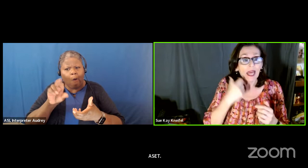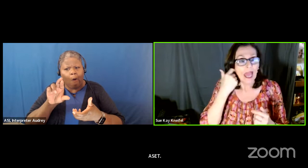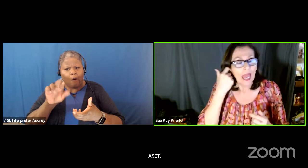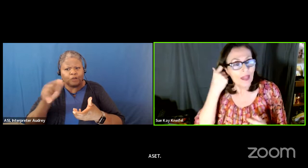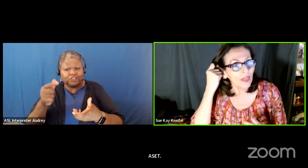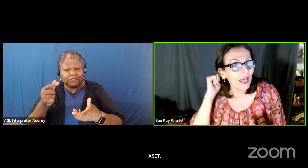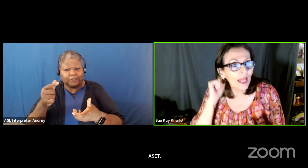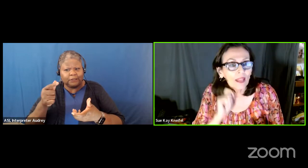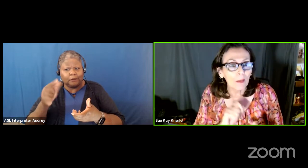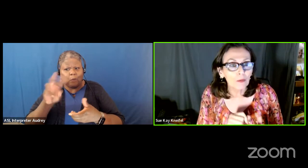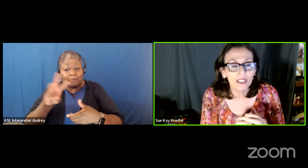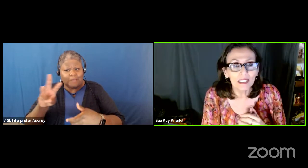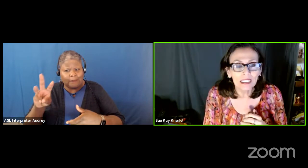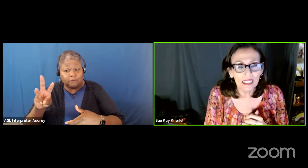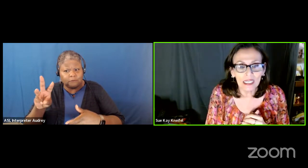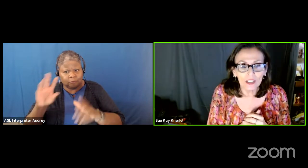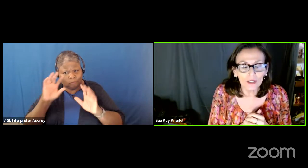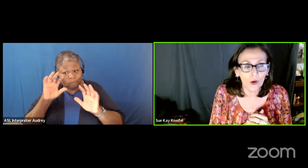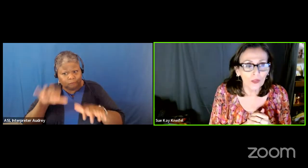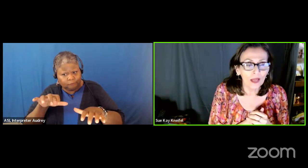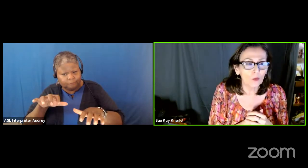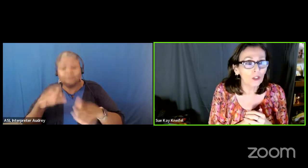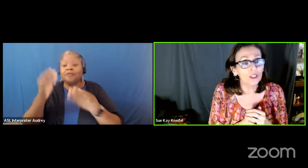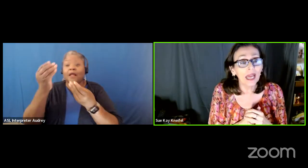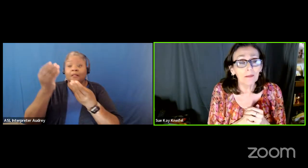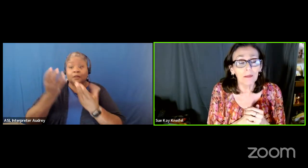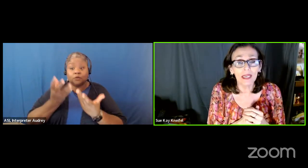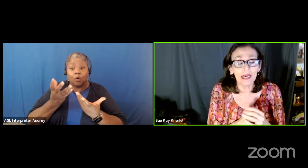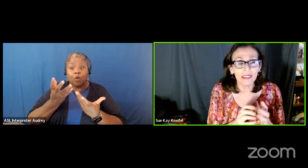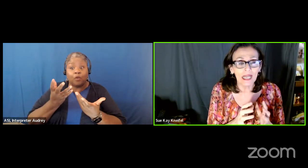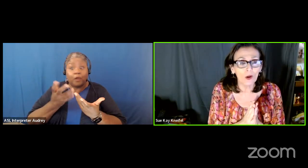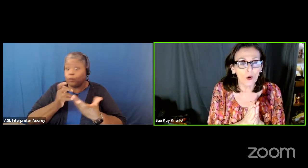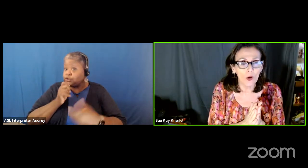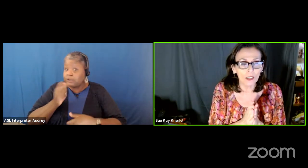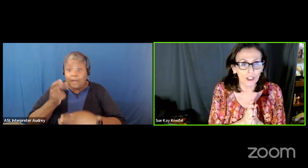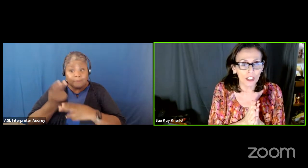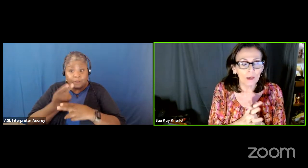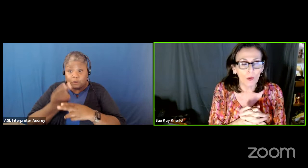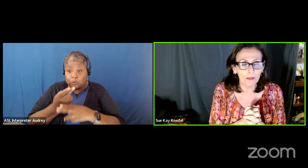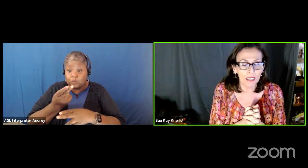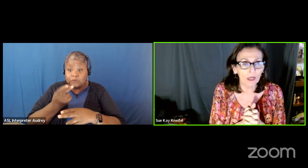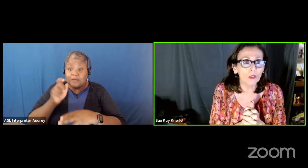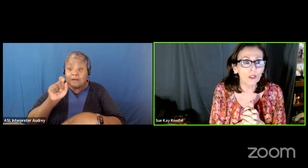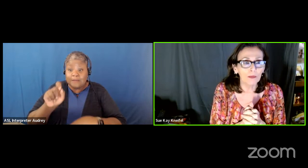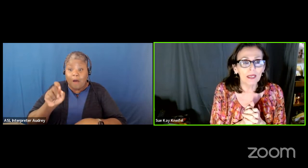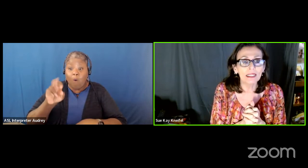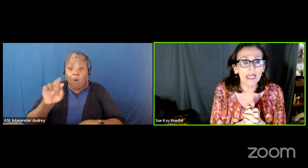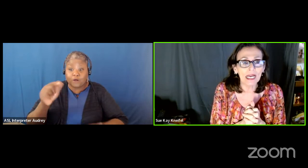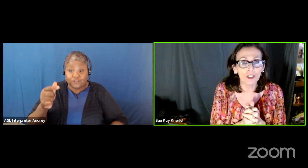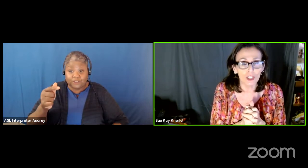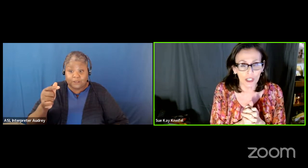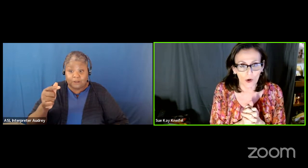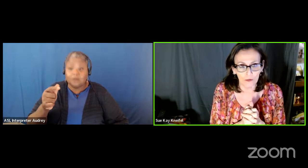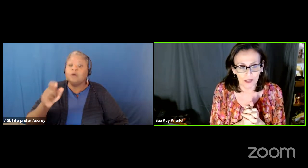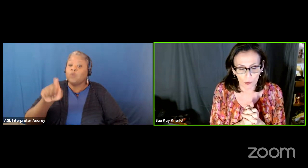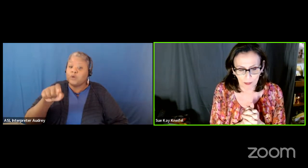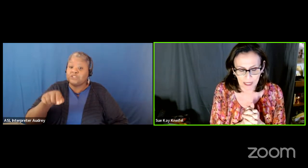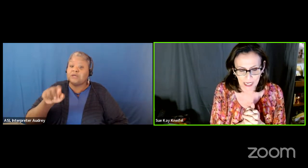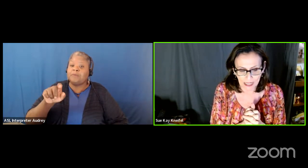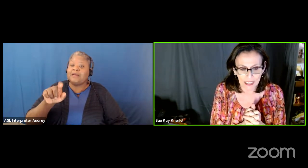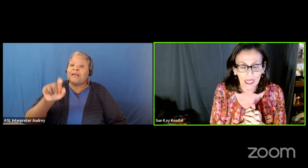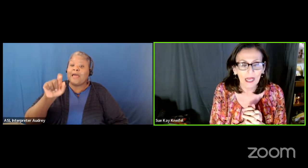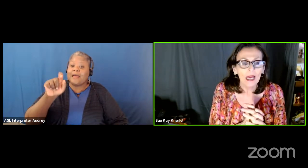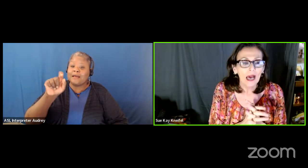website. And then they proceeded to let us know that we should not be a .org website, we should be a